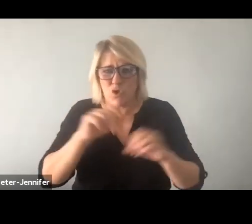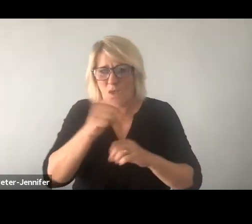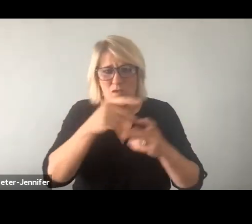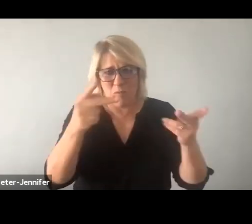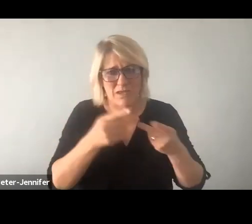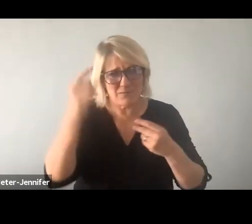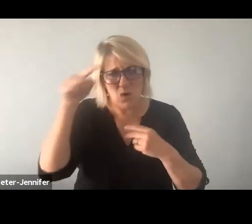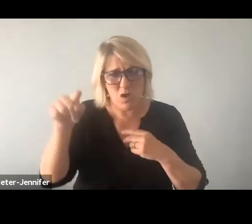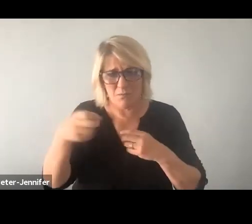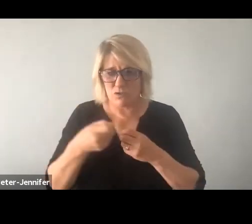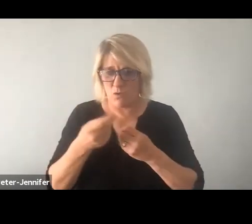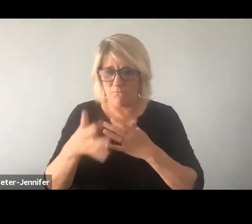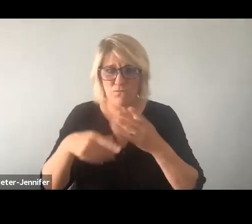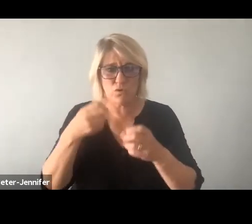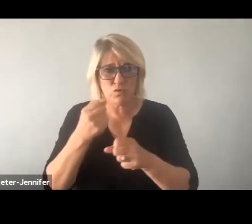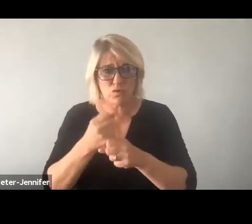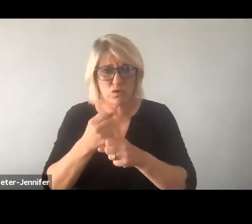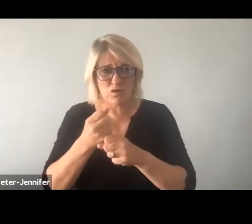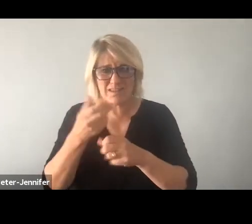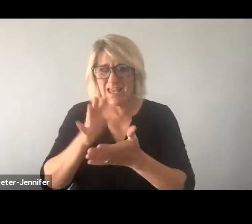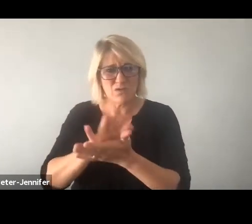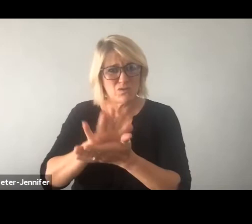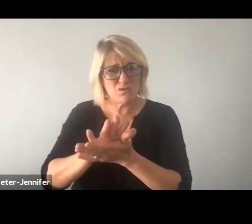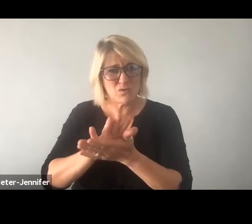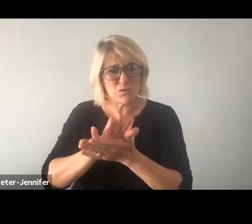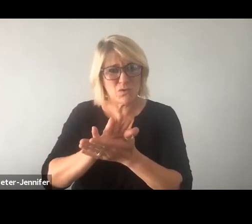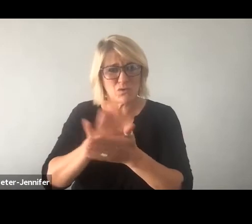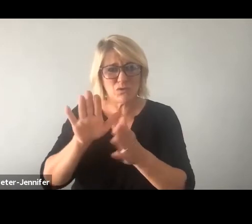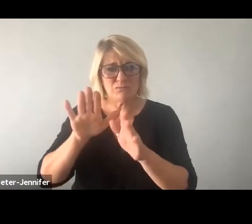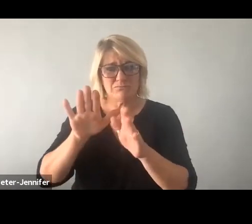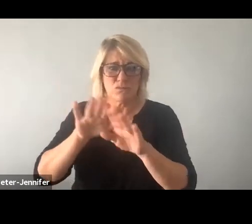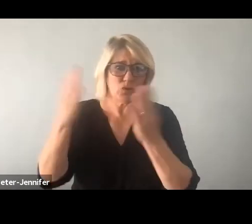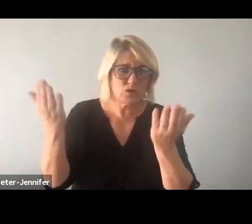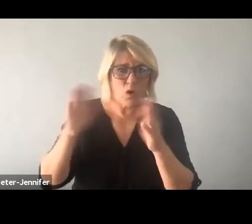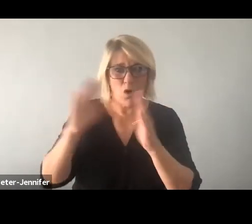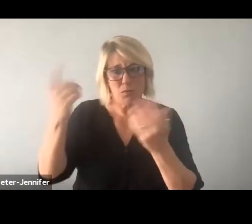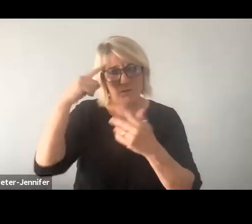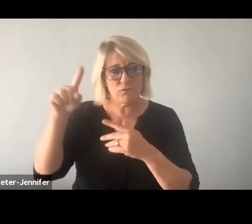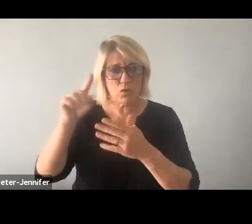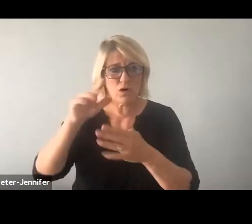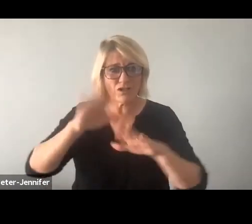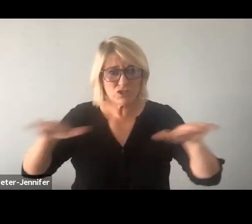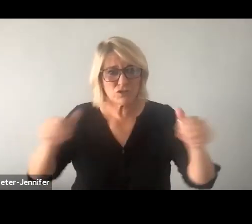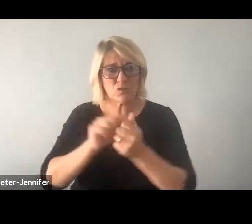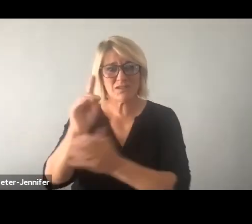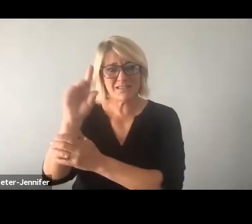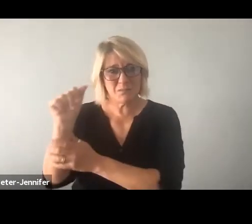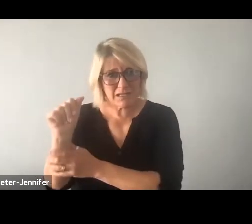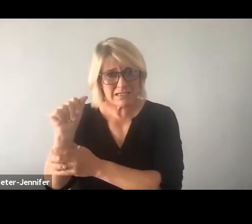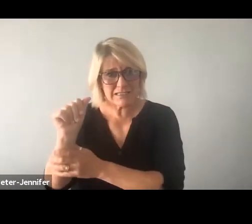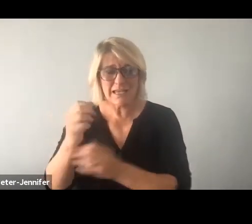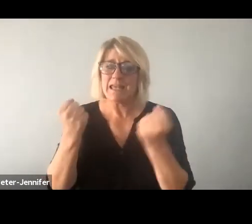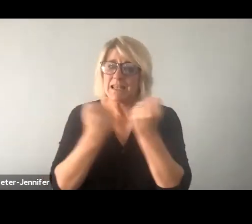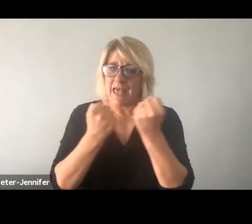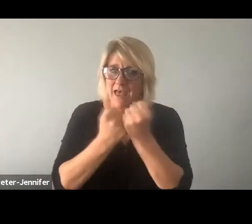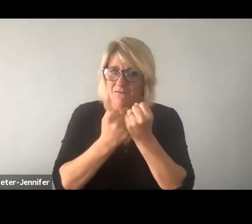few years after even school doors were open to children with disabilities. And advocating alongside